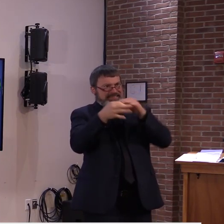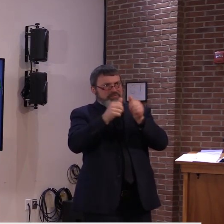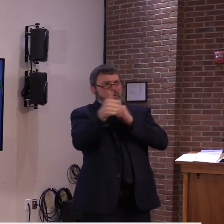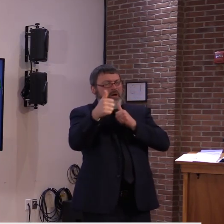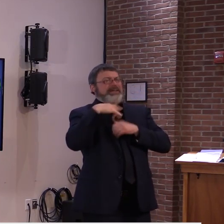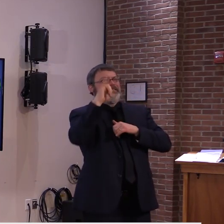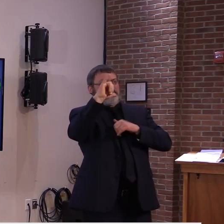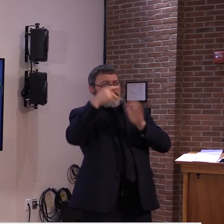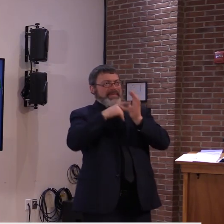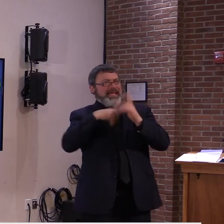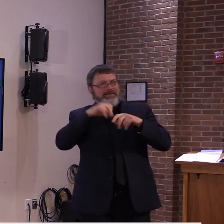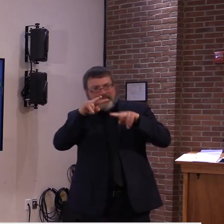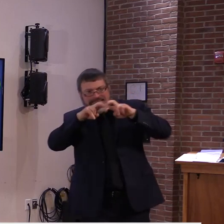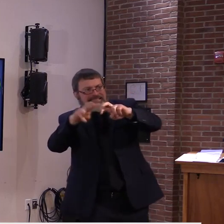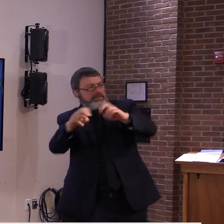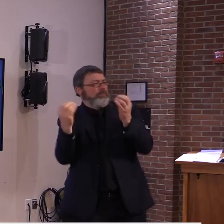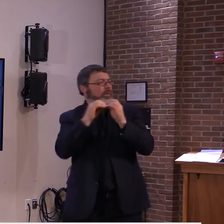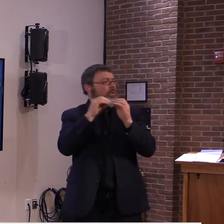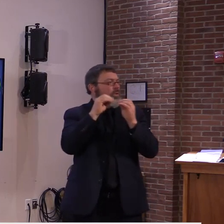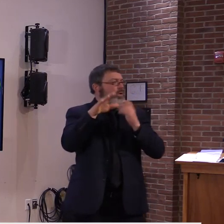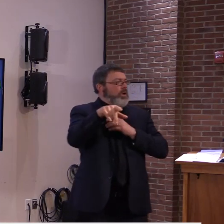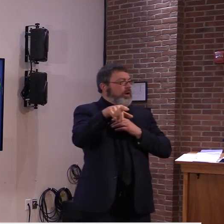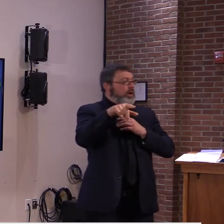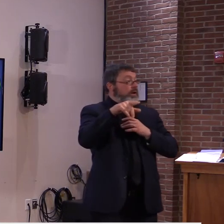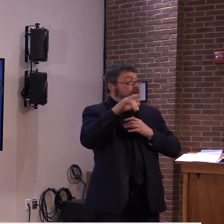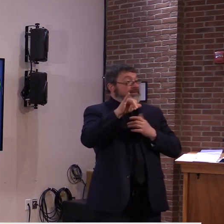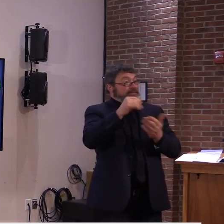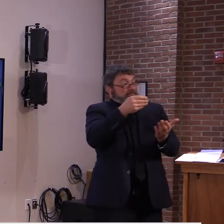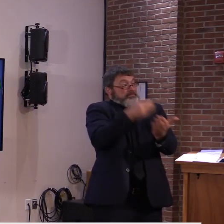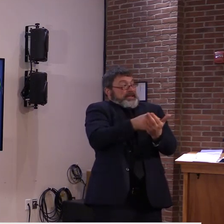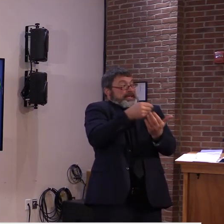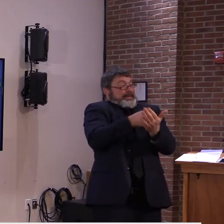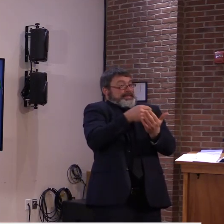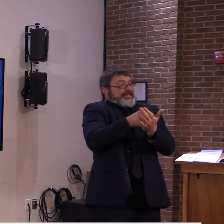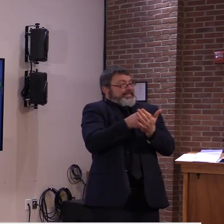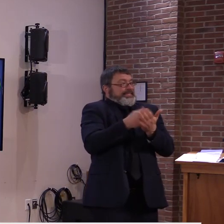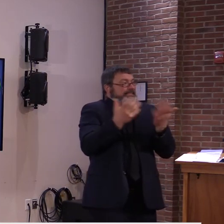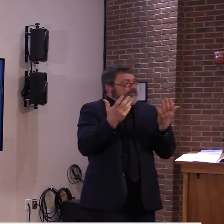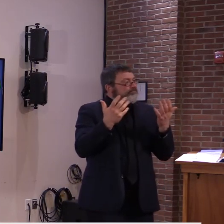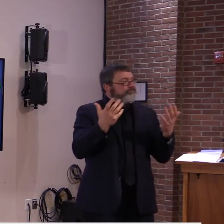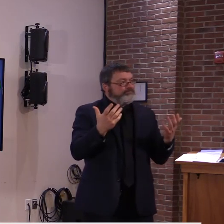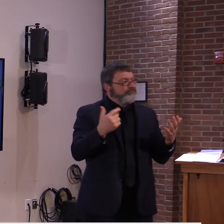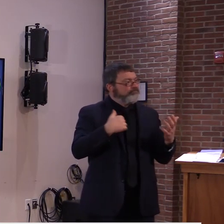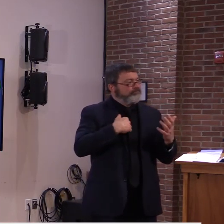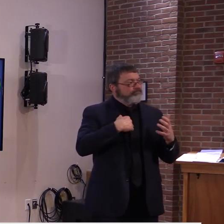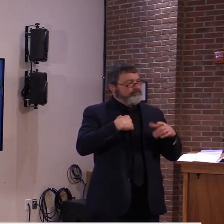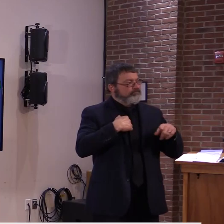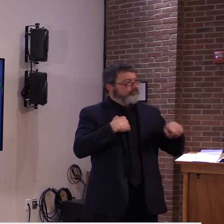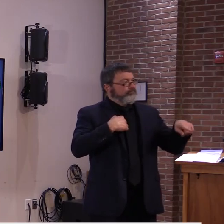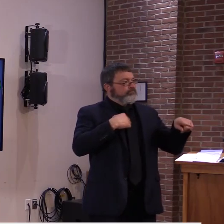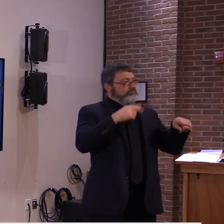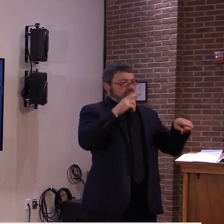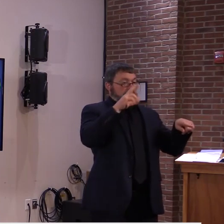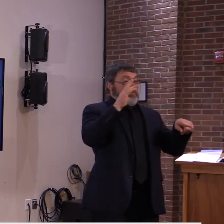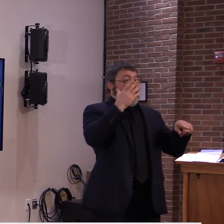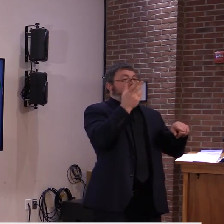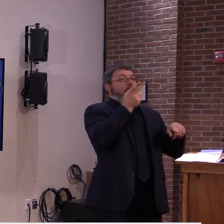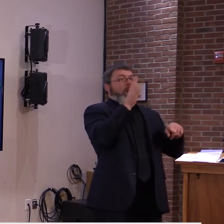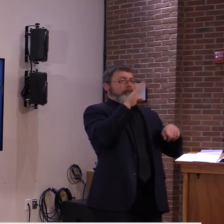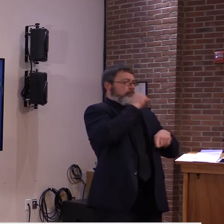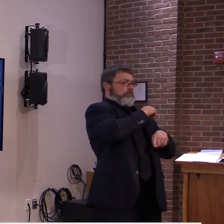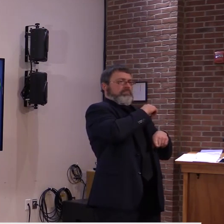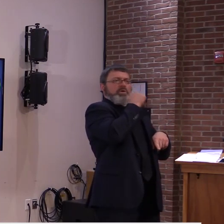The one thing that we're going to have to do, Joe, is to look at that and see what we can do in that area. In terms of ongoing